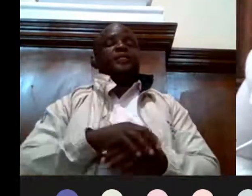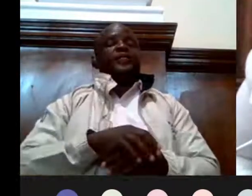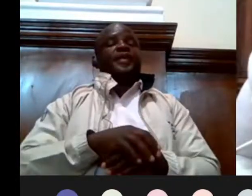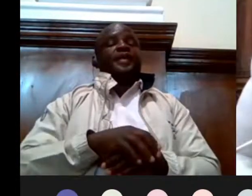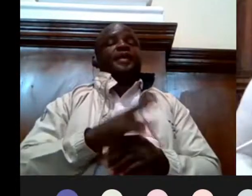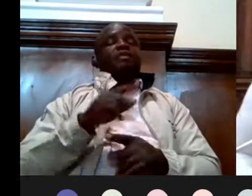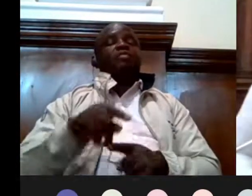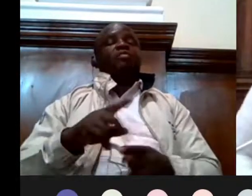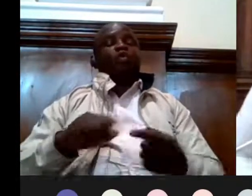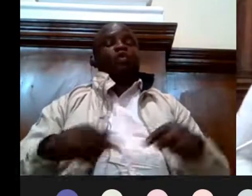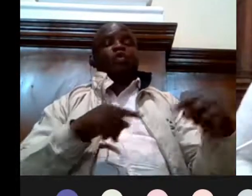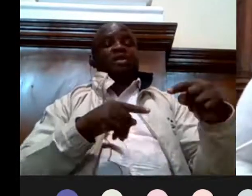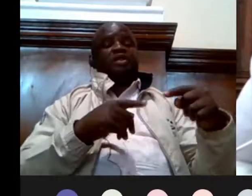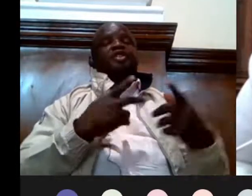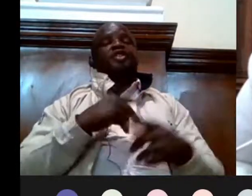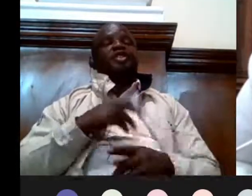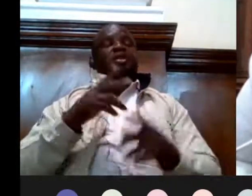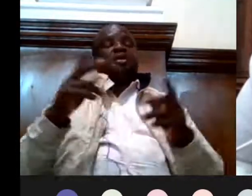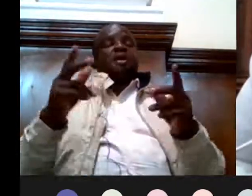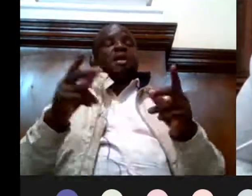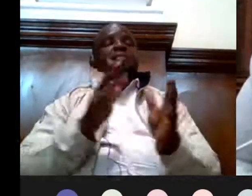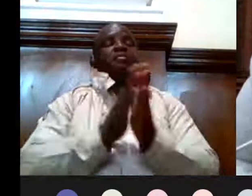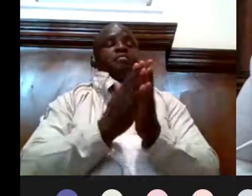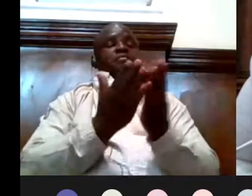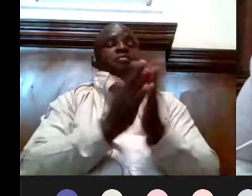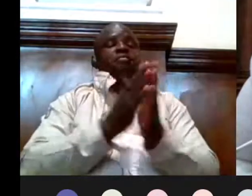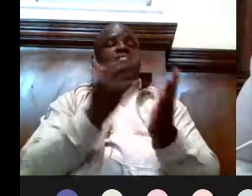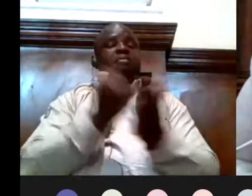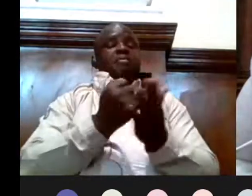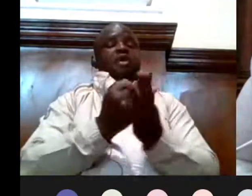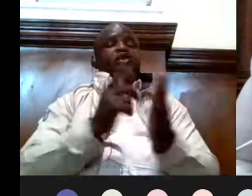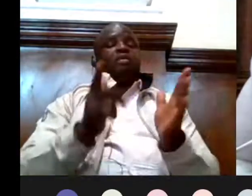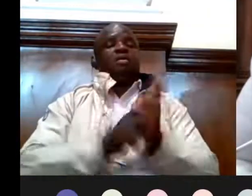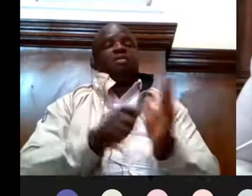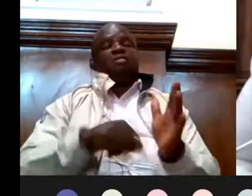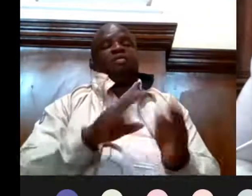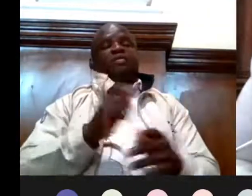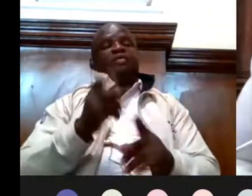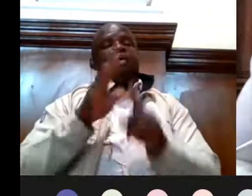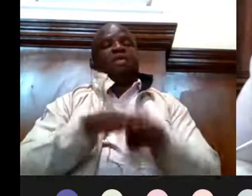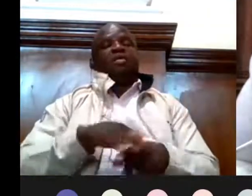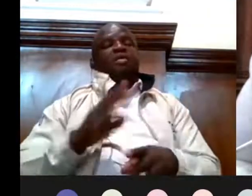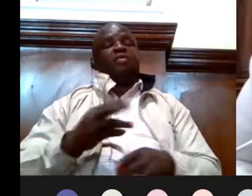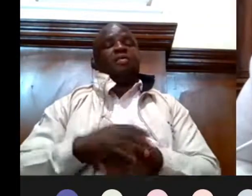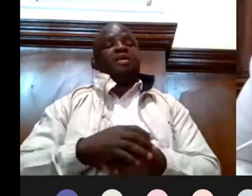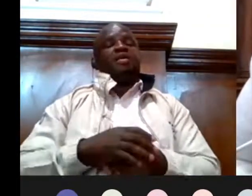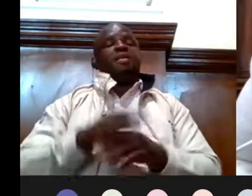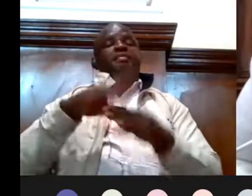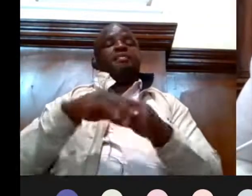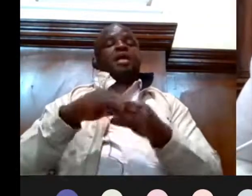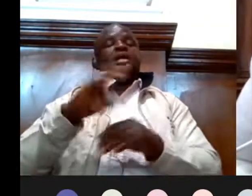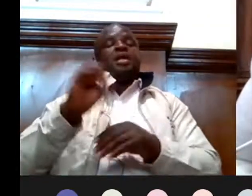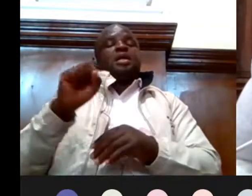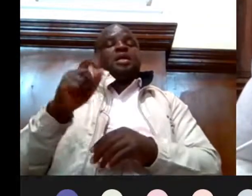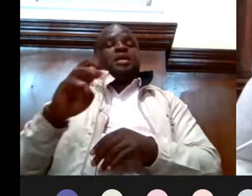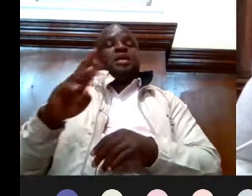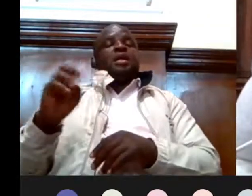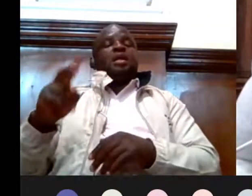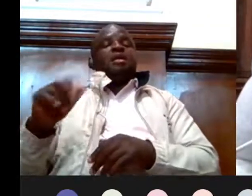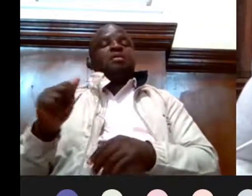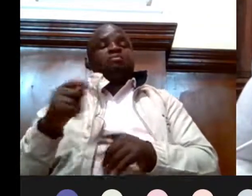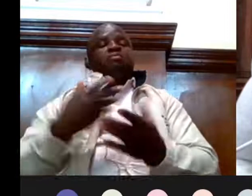extension of past laws to women. Honorable Deputy Chief Whip, Ms. Saram Lelegi may address the